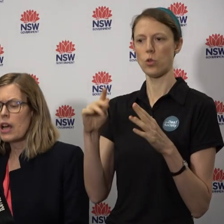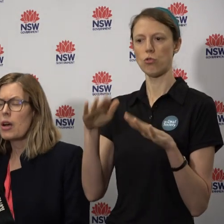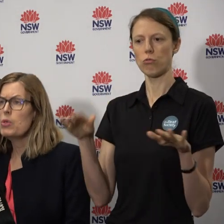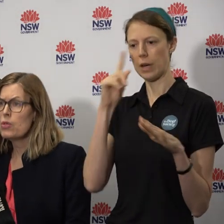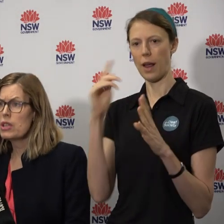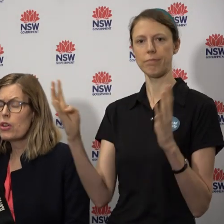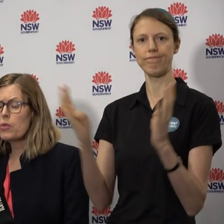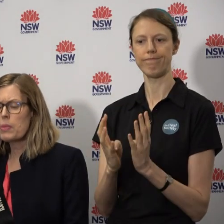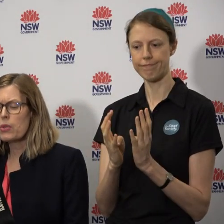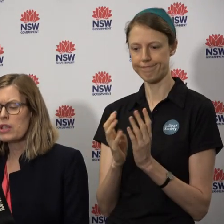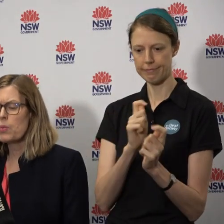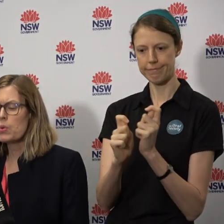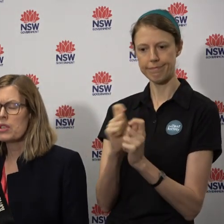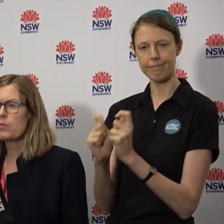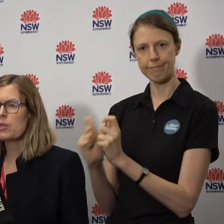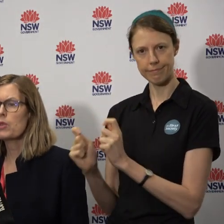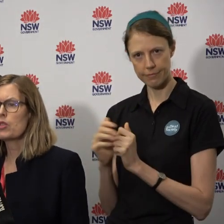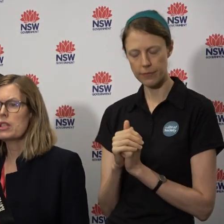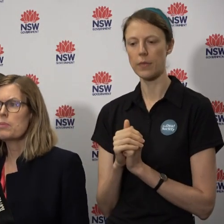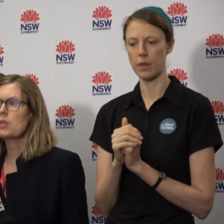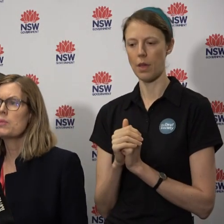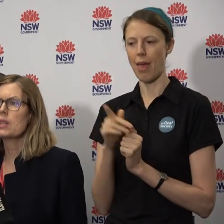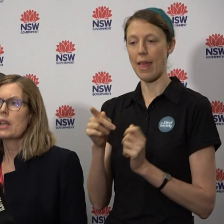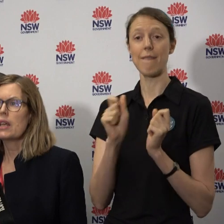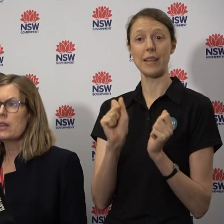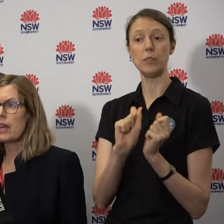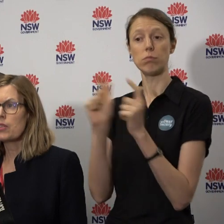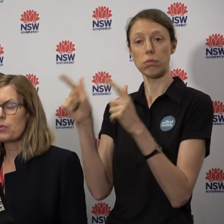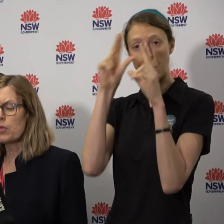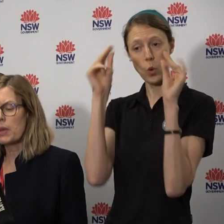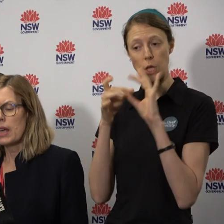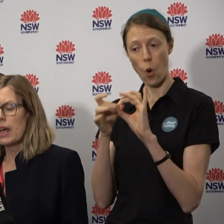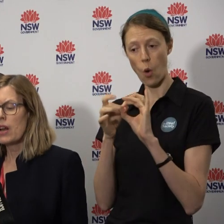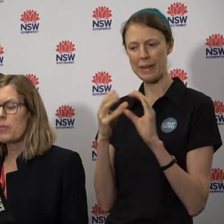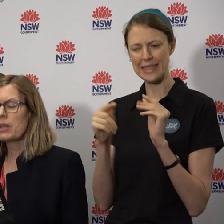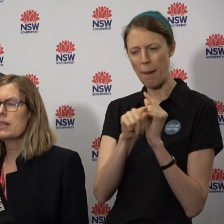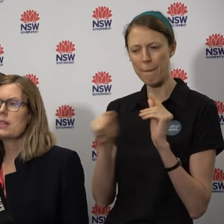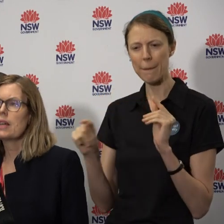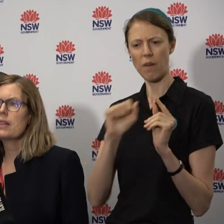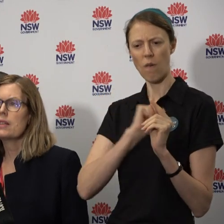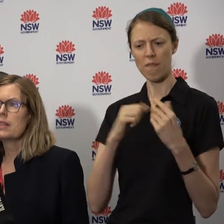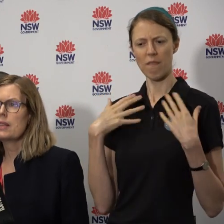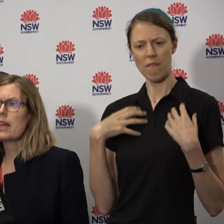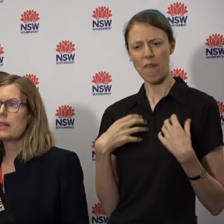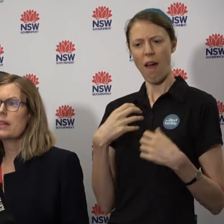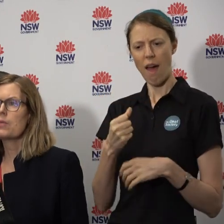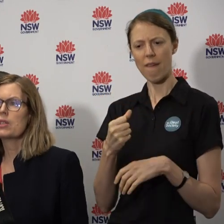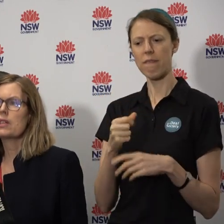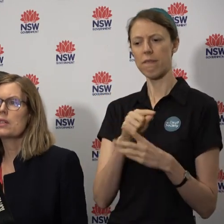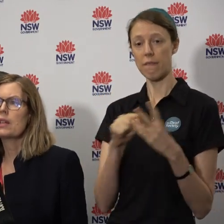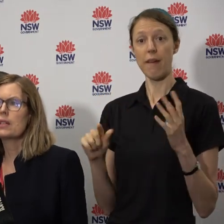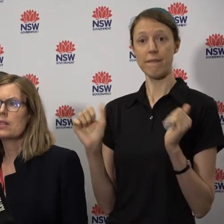the nursing home, because there were some respiratory symptoms in that group. And I'm pleased to say that